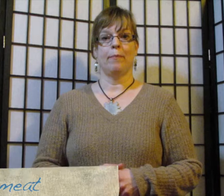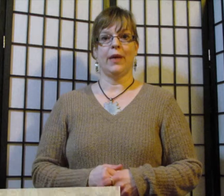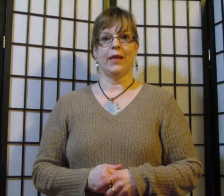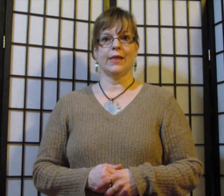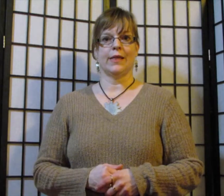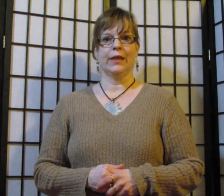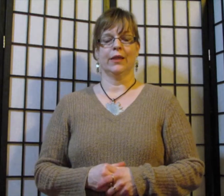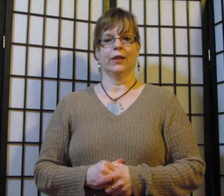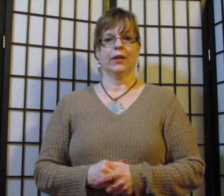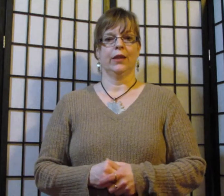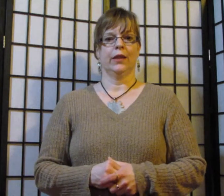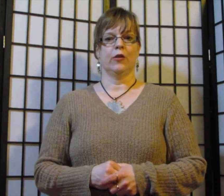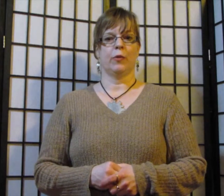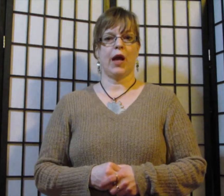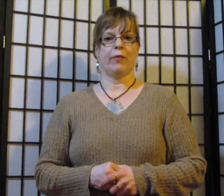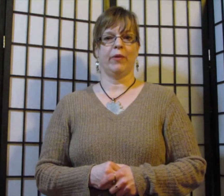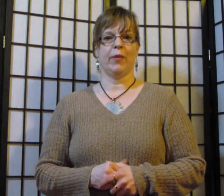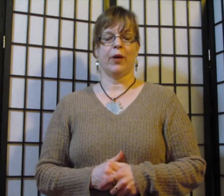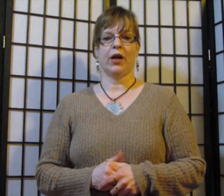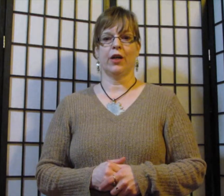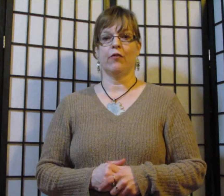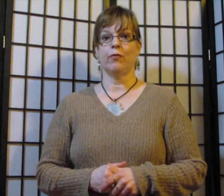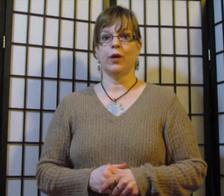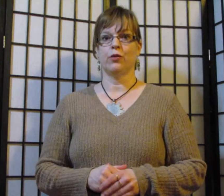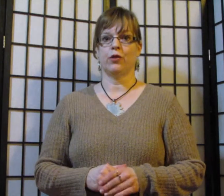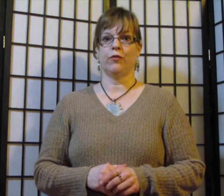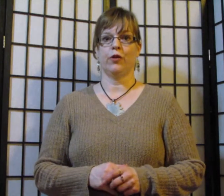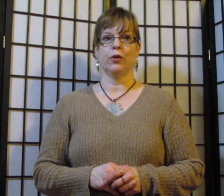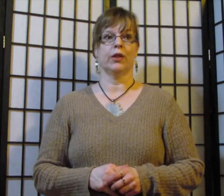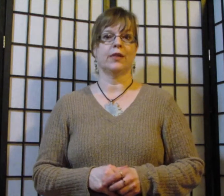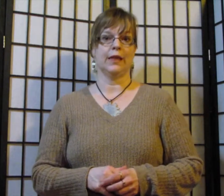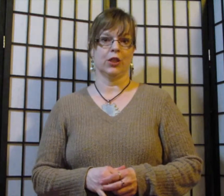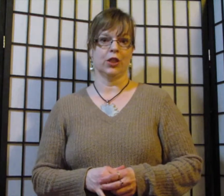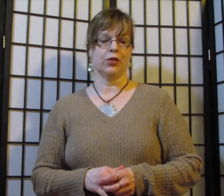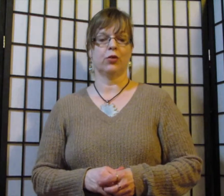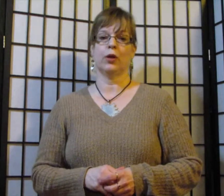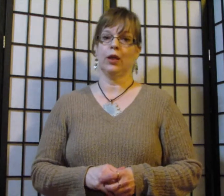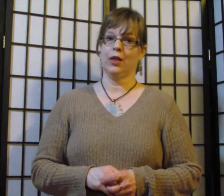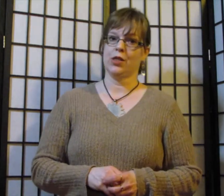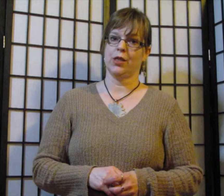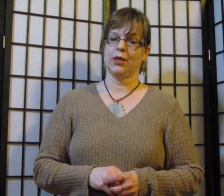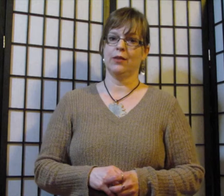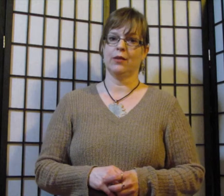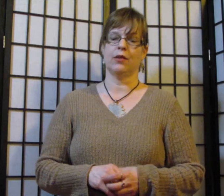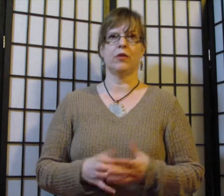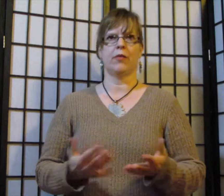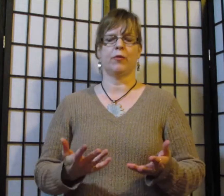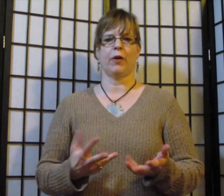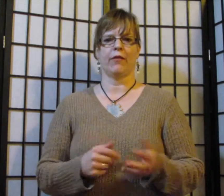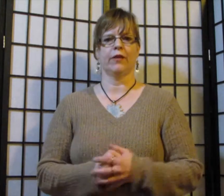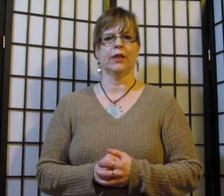Meat is probably a part of most of your dinners or lunches, sometimes